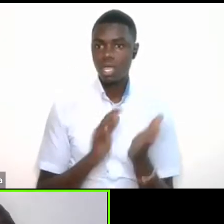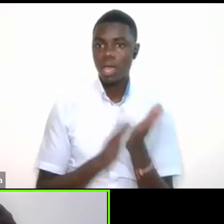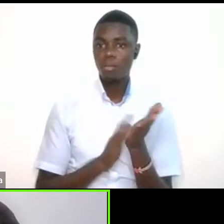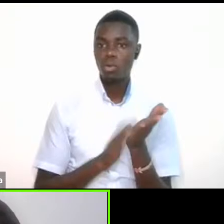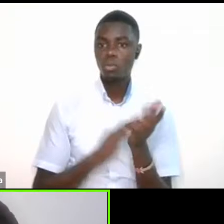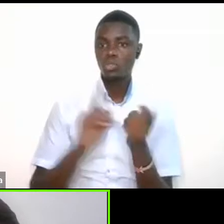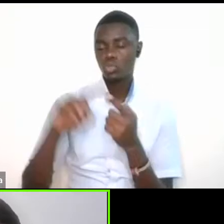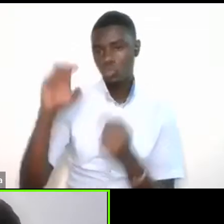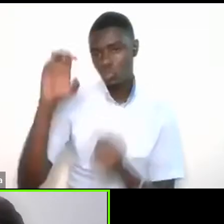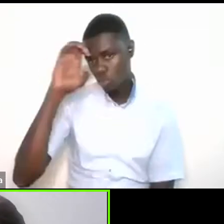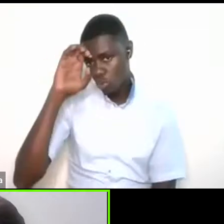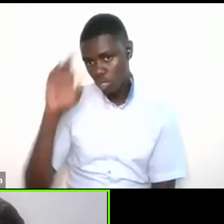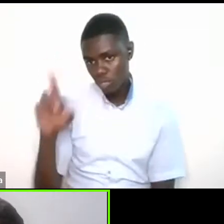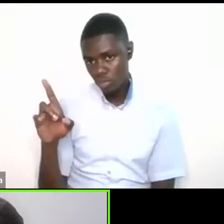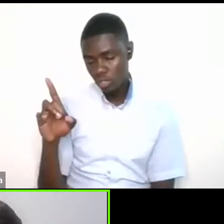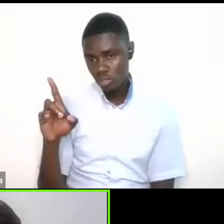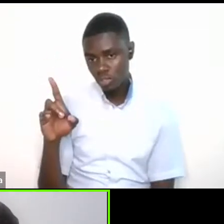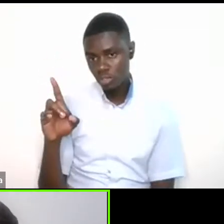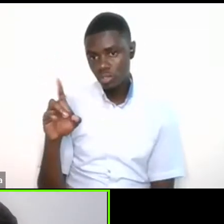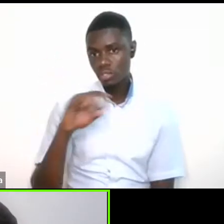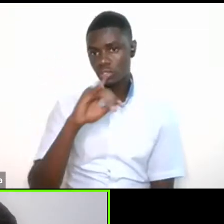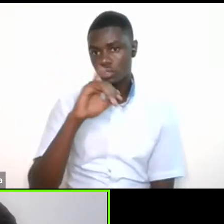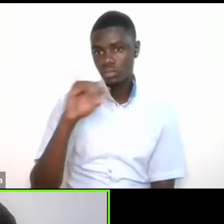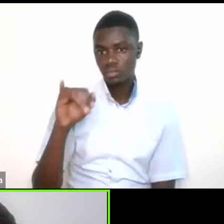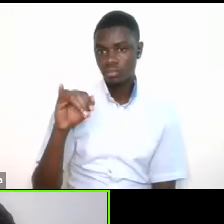the climate issues?